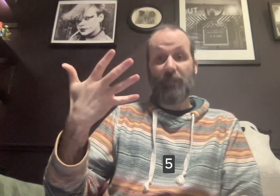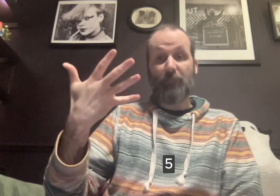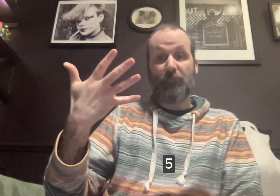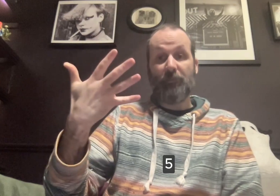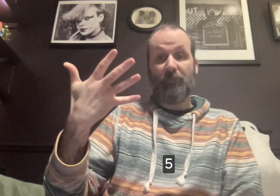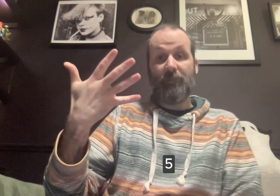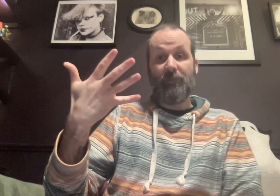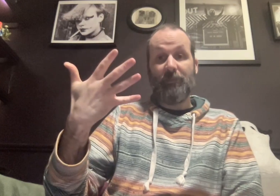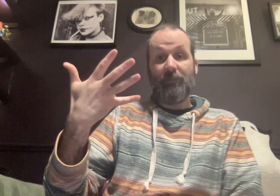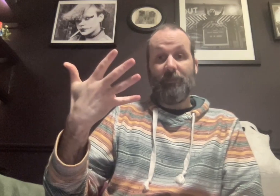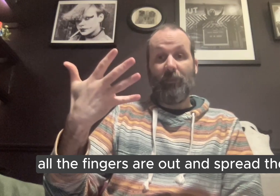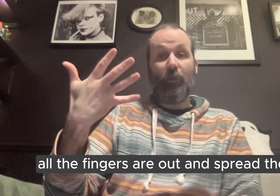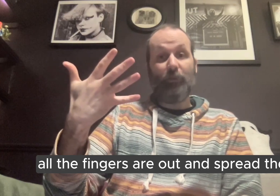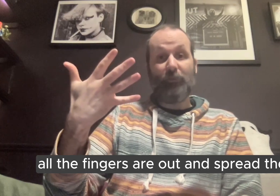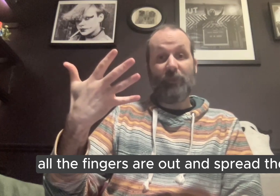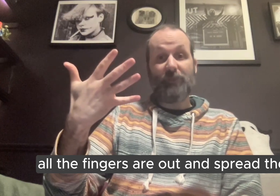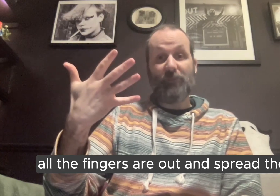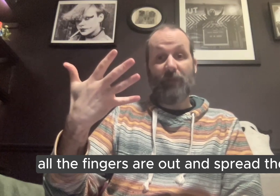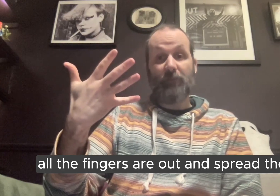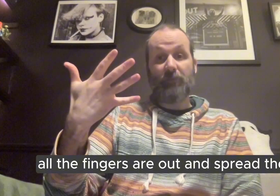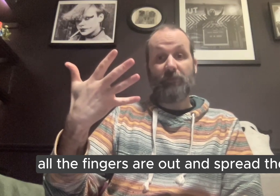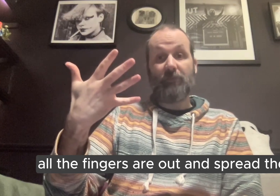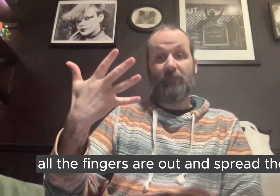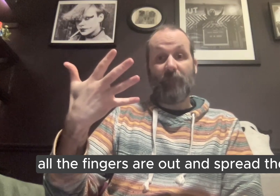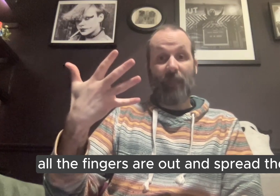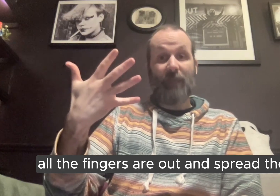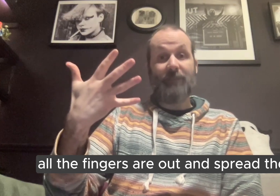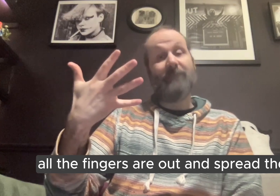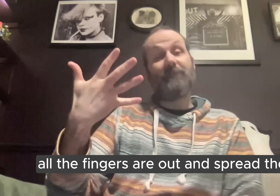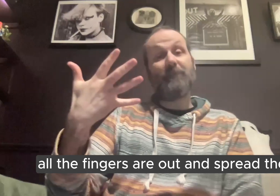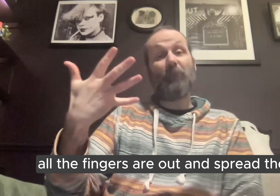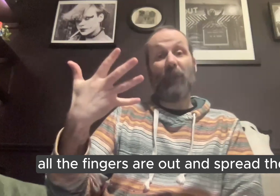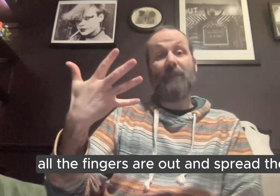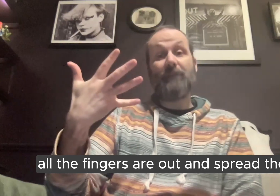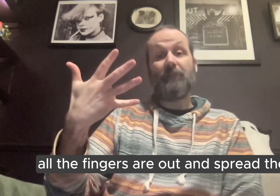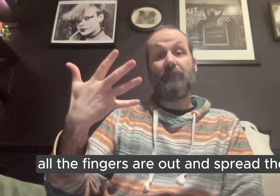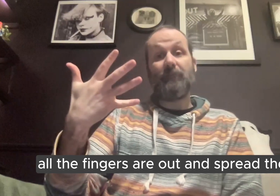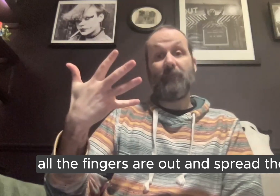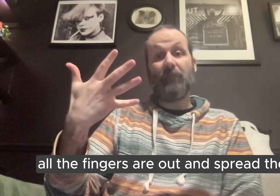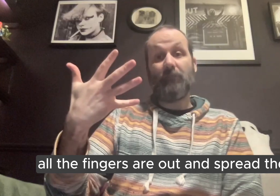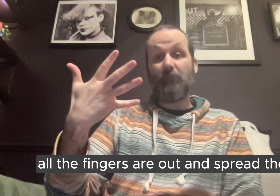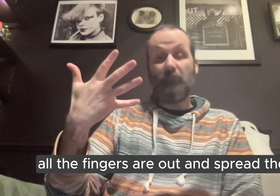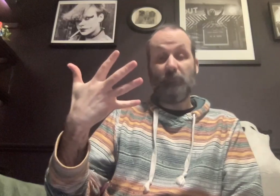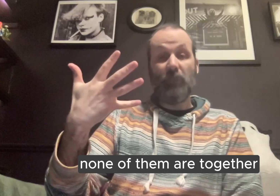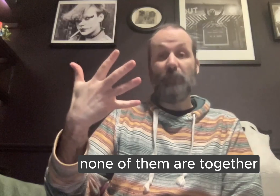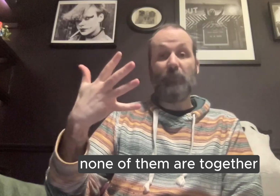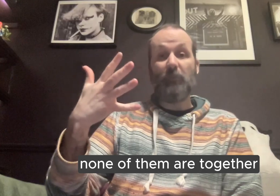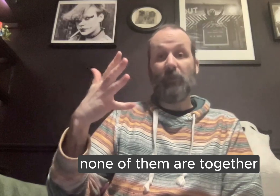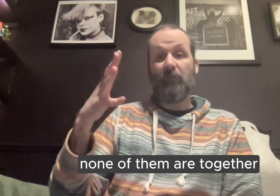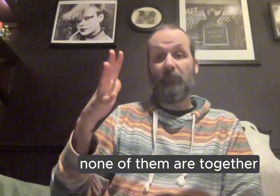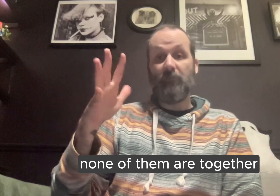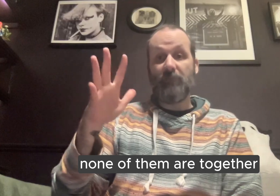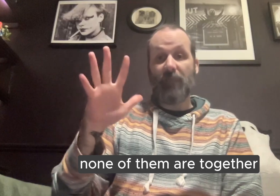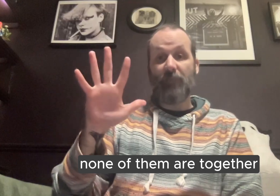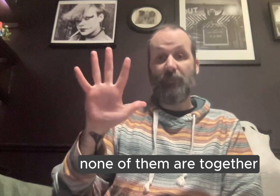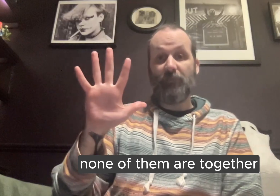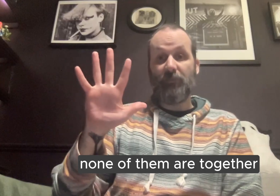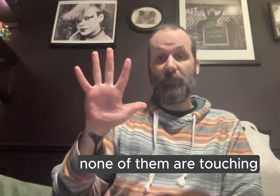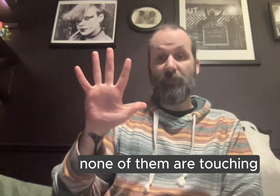5. All the fingers are out and spread. None of them are together, none of